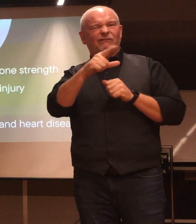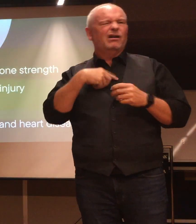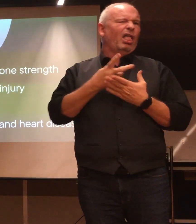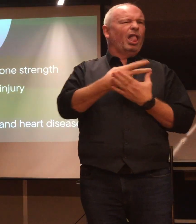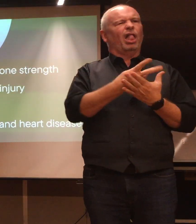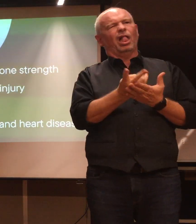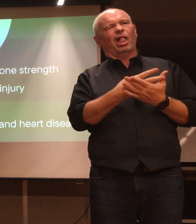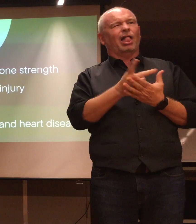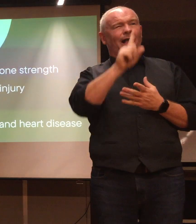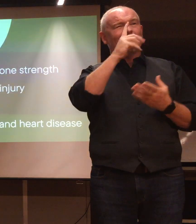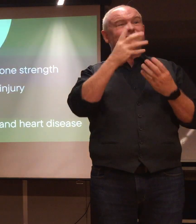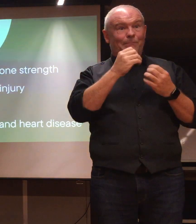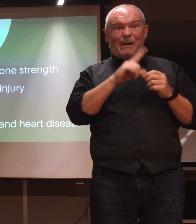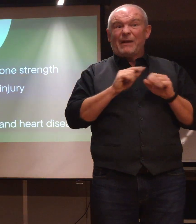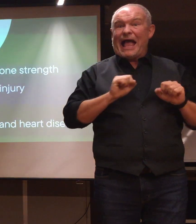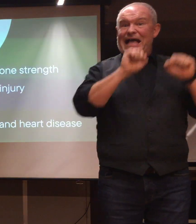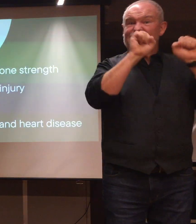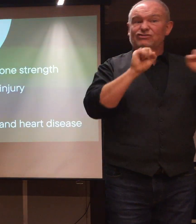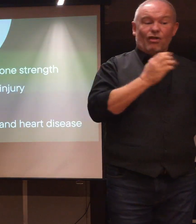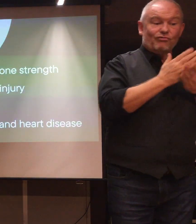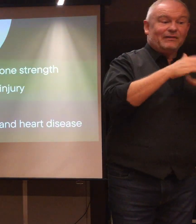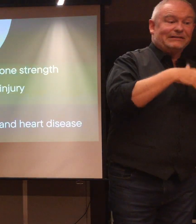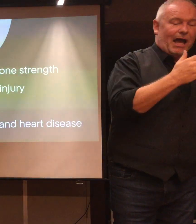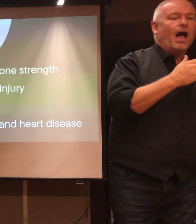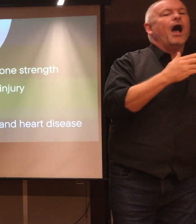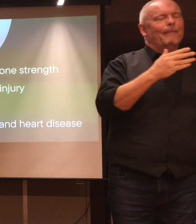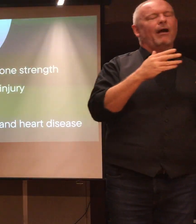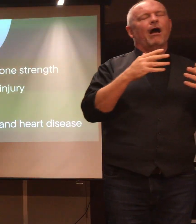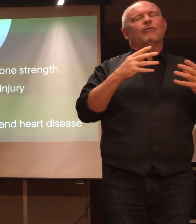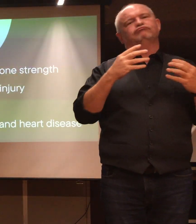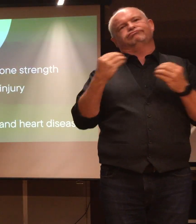you feel more tired at the end of the day.